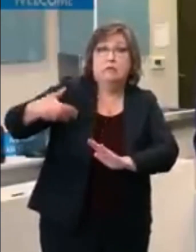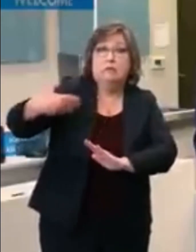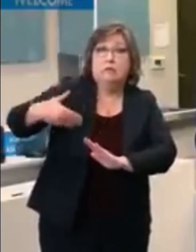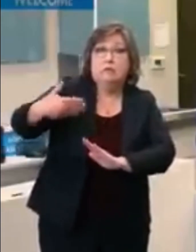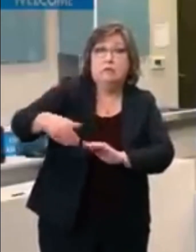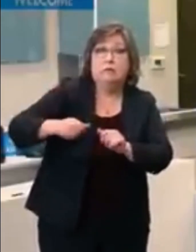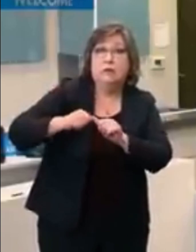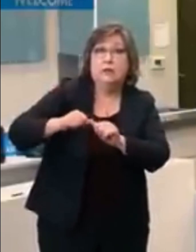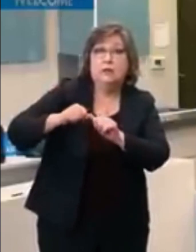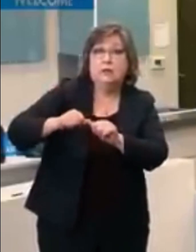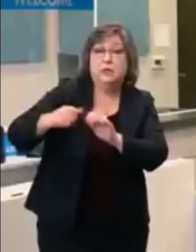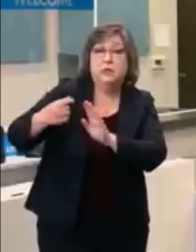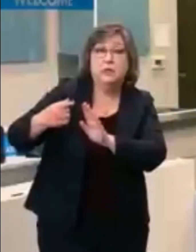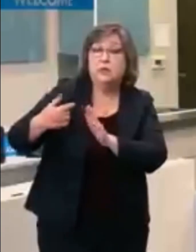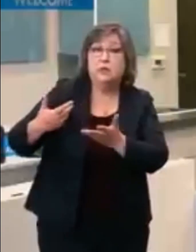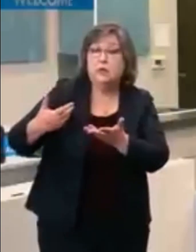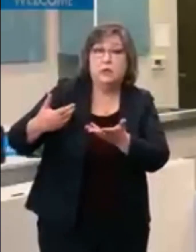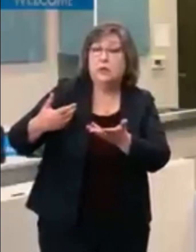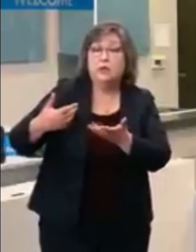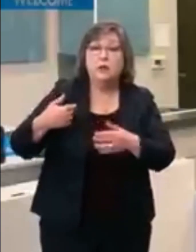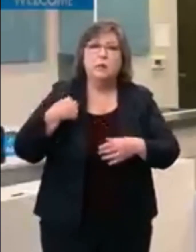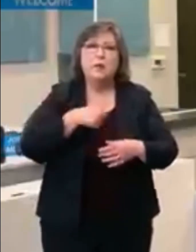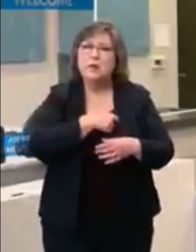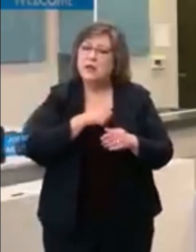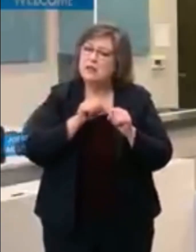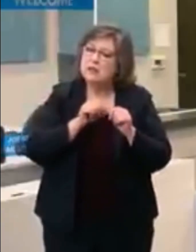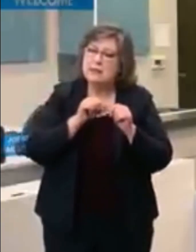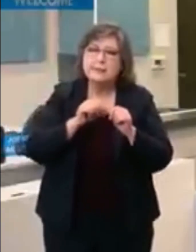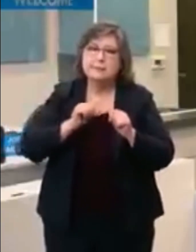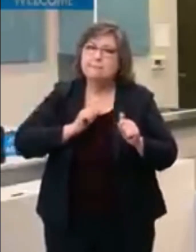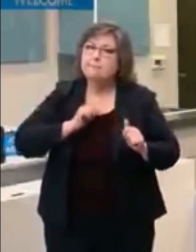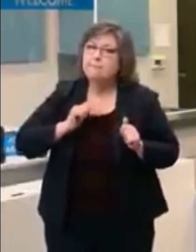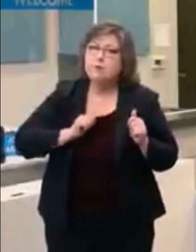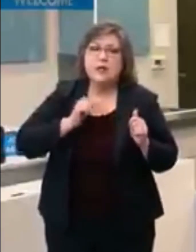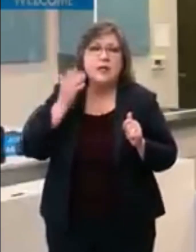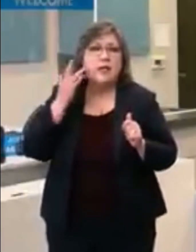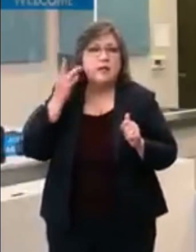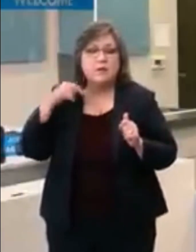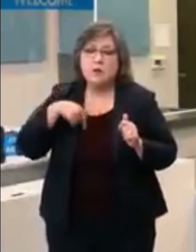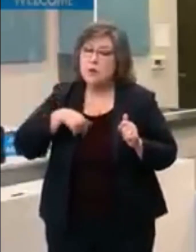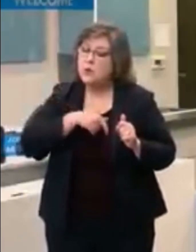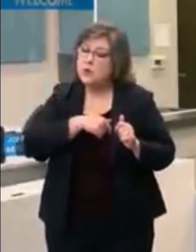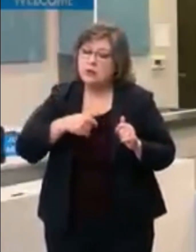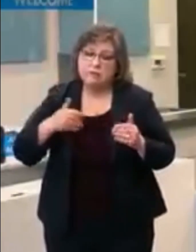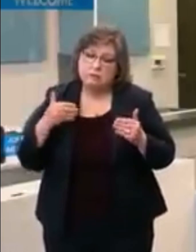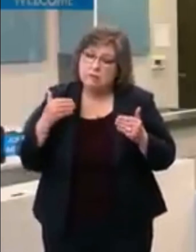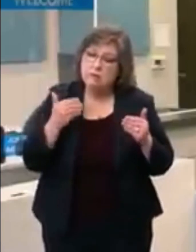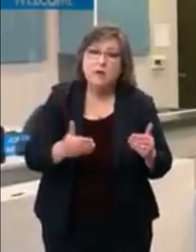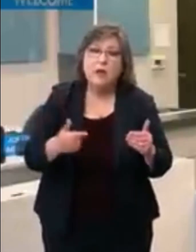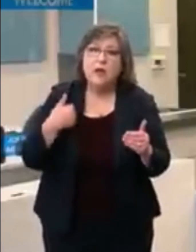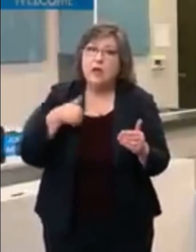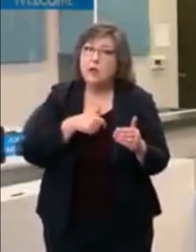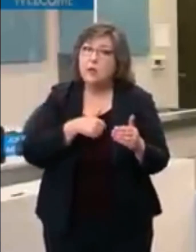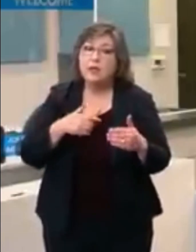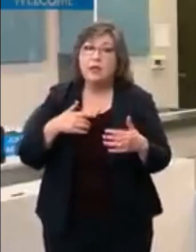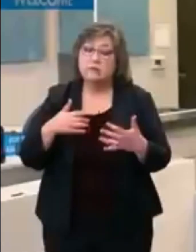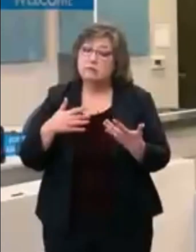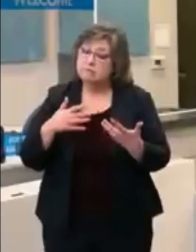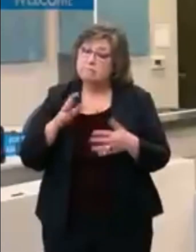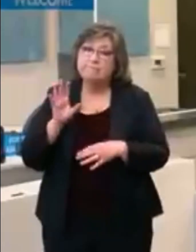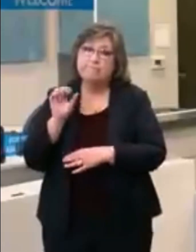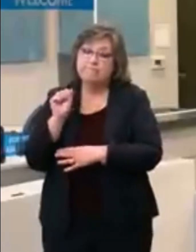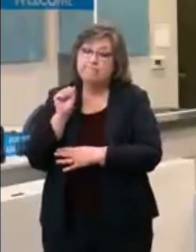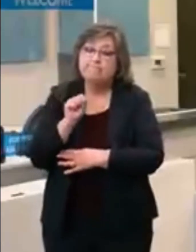to address the issues by asserting itself, this state, by leaning in.